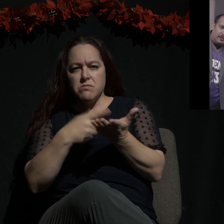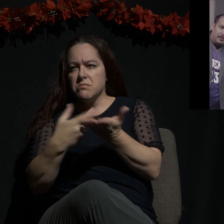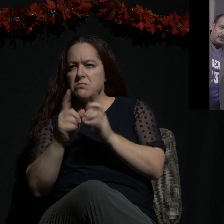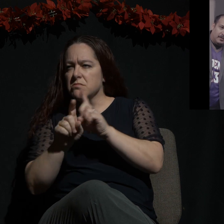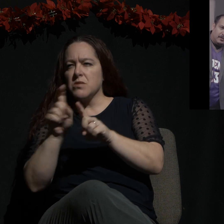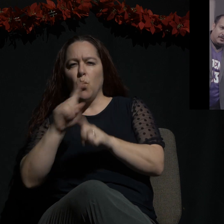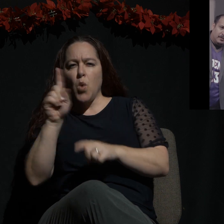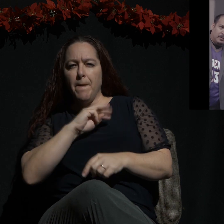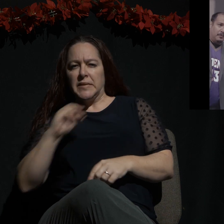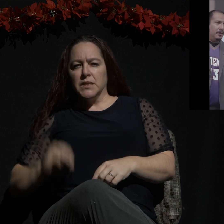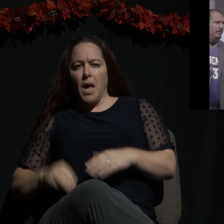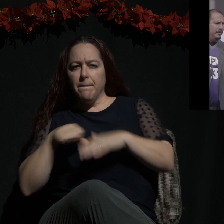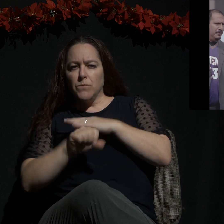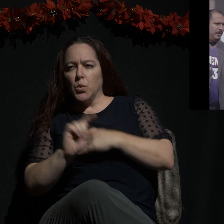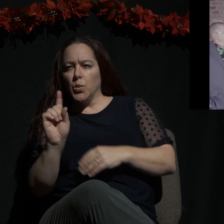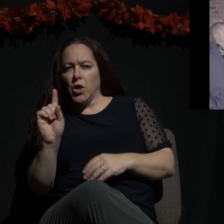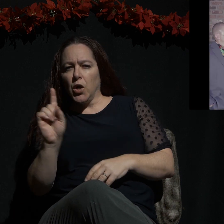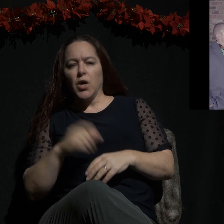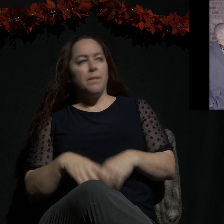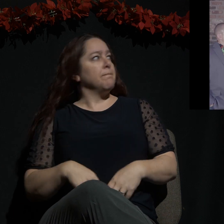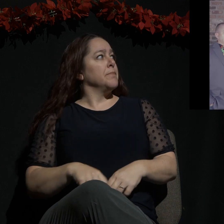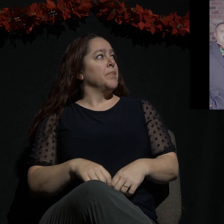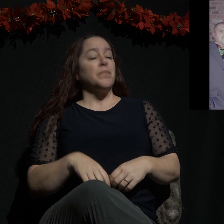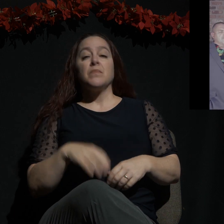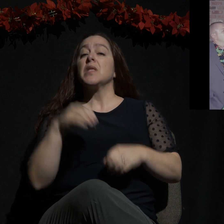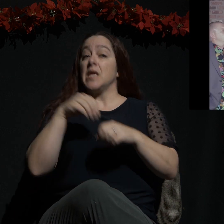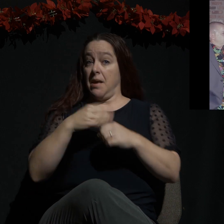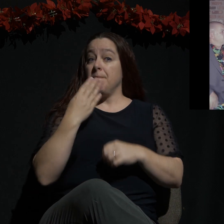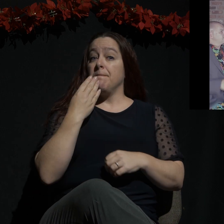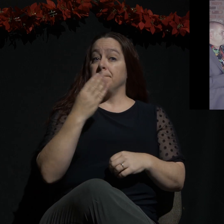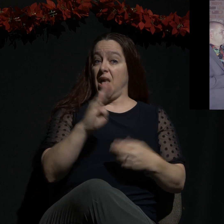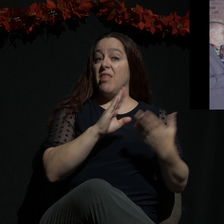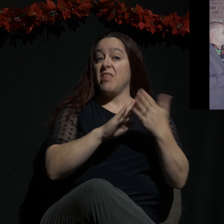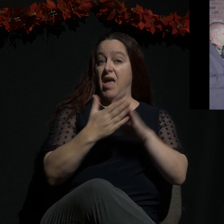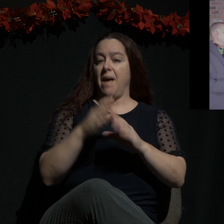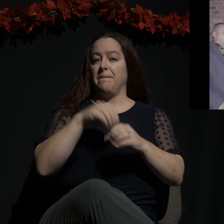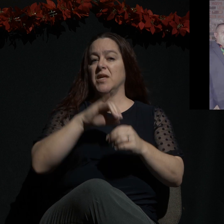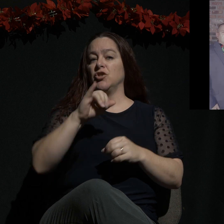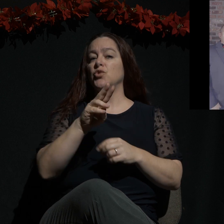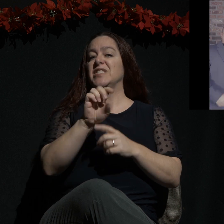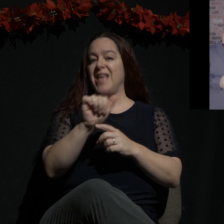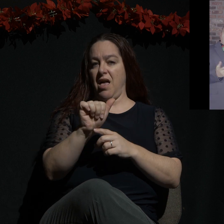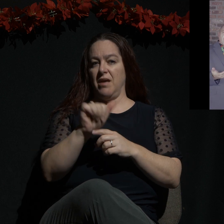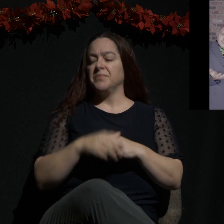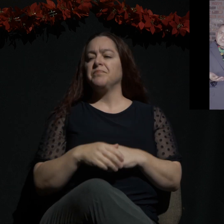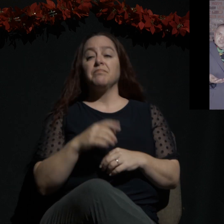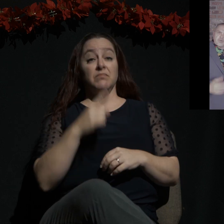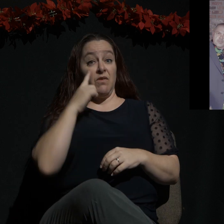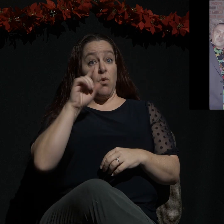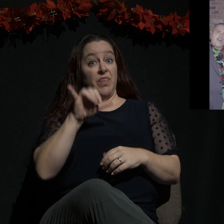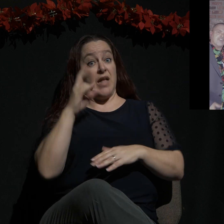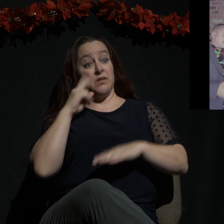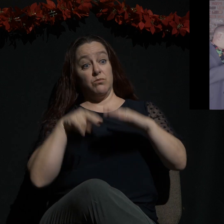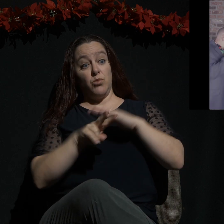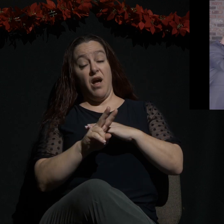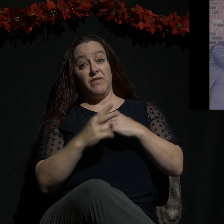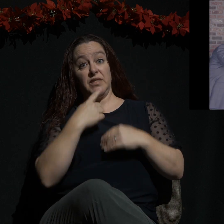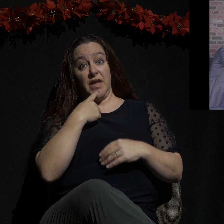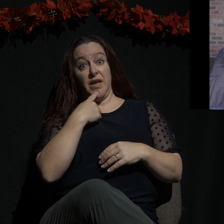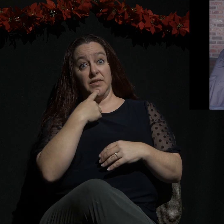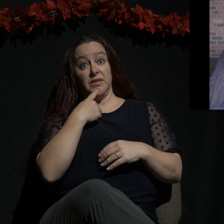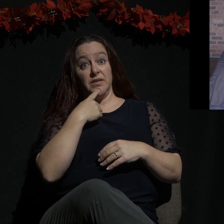where the Messiah was to be born. "Oh, in Bethlehem, in Judea," they replied. For this is what the prophet has